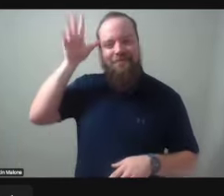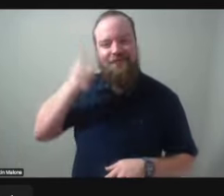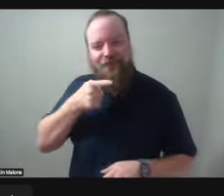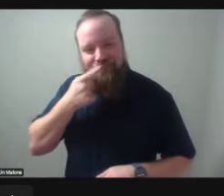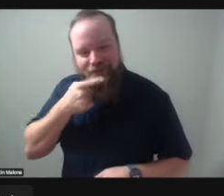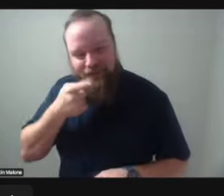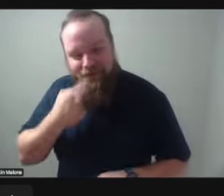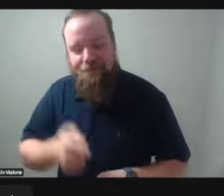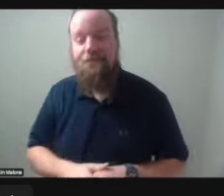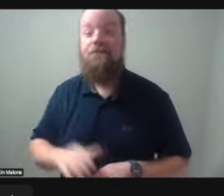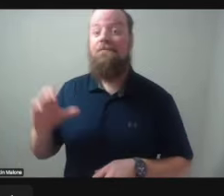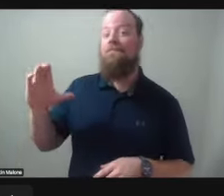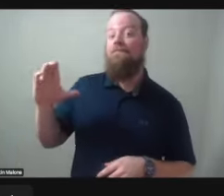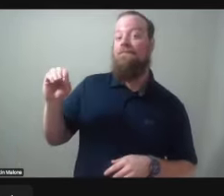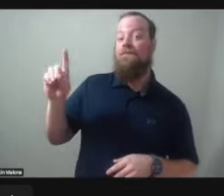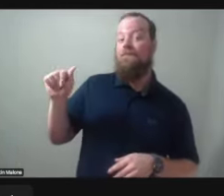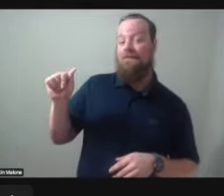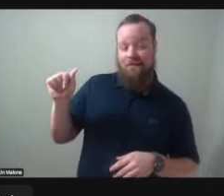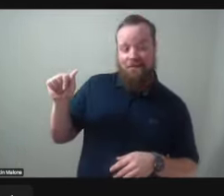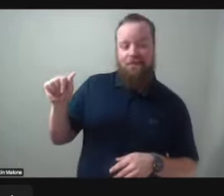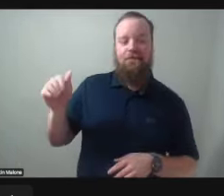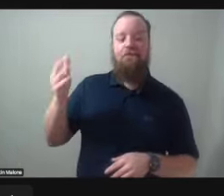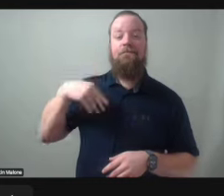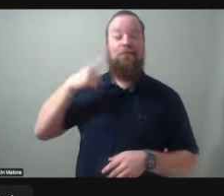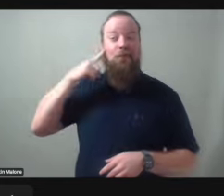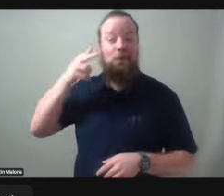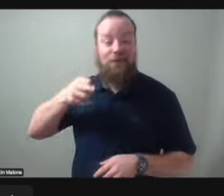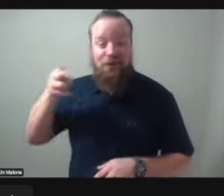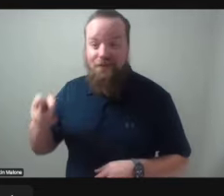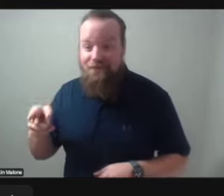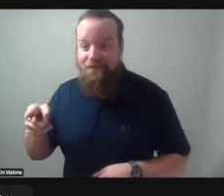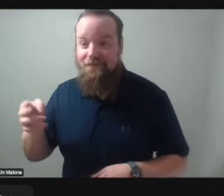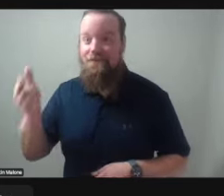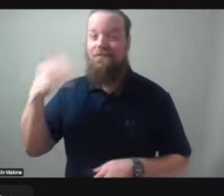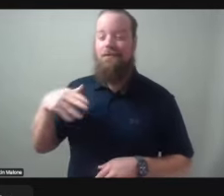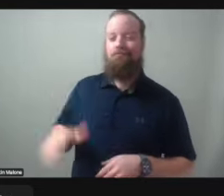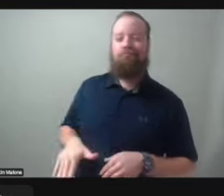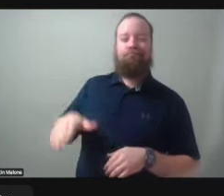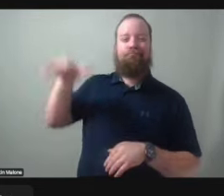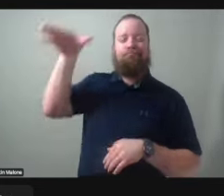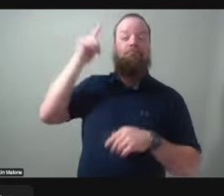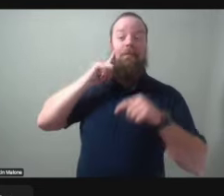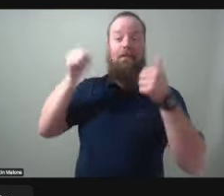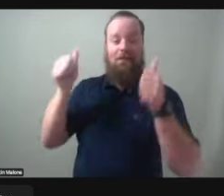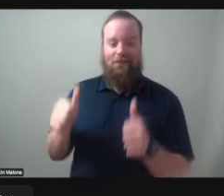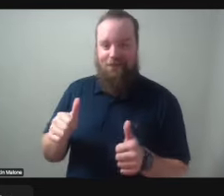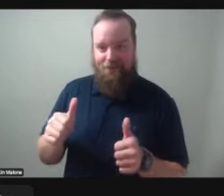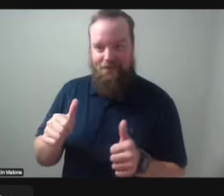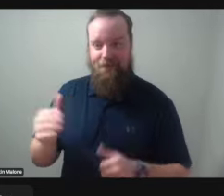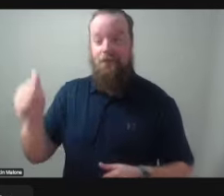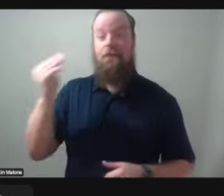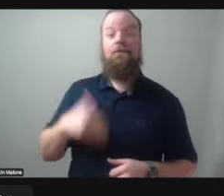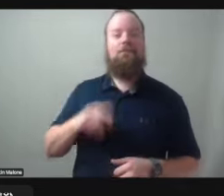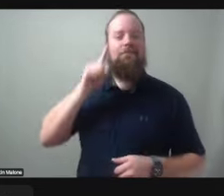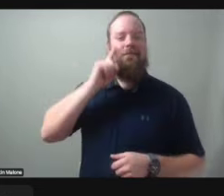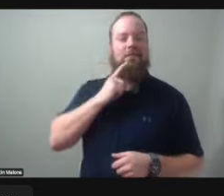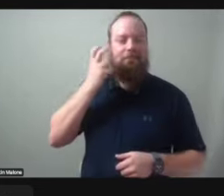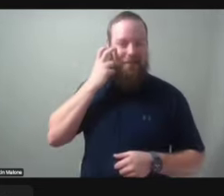they have deaf parents. And conversely, we have children that are born deaf to hearing parents. We